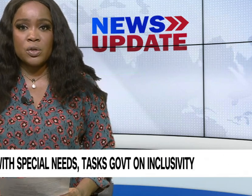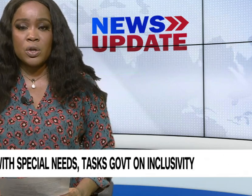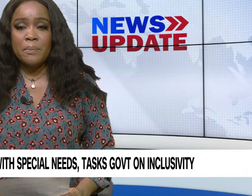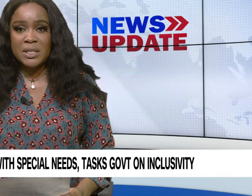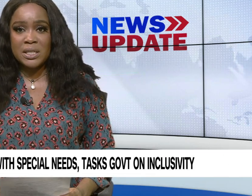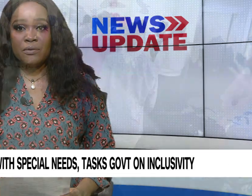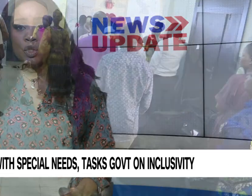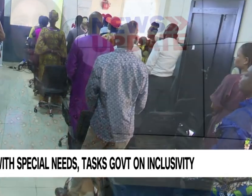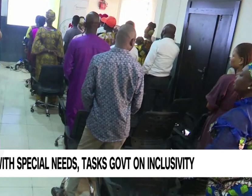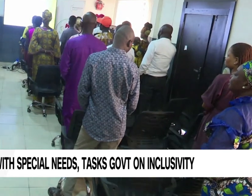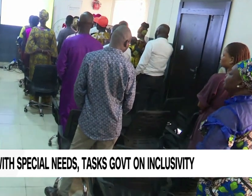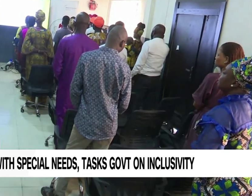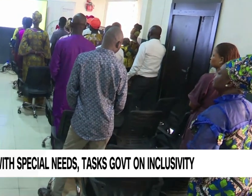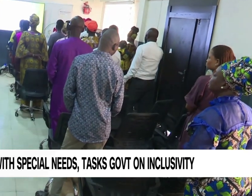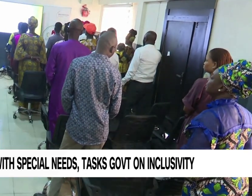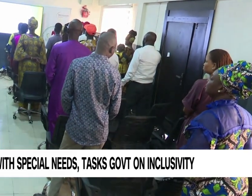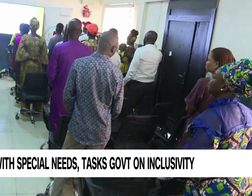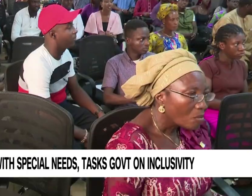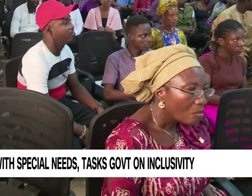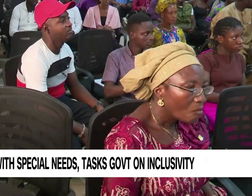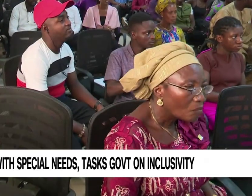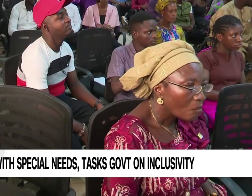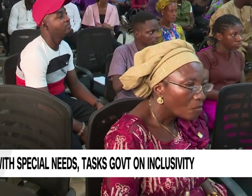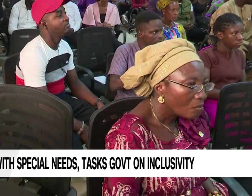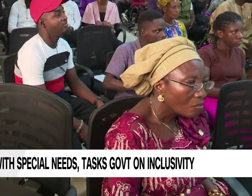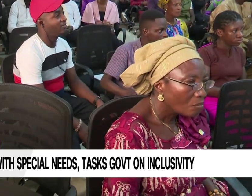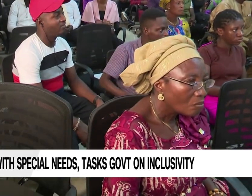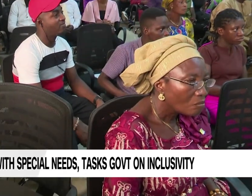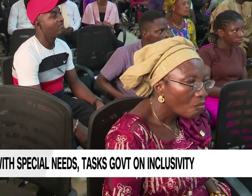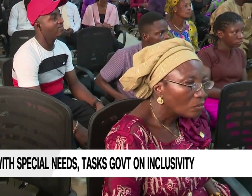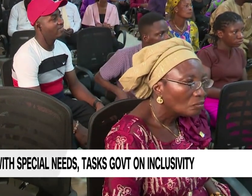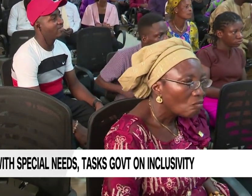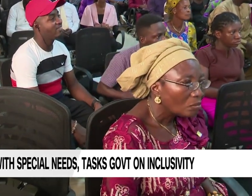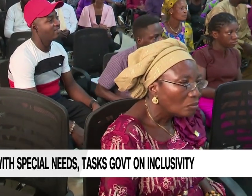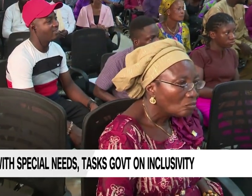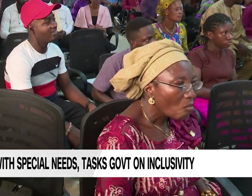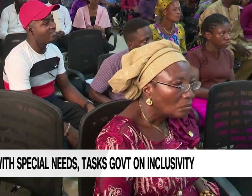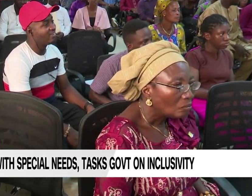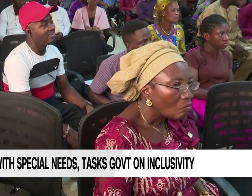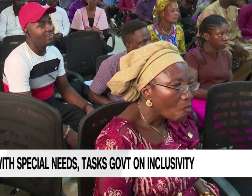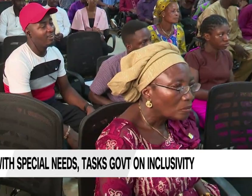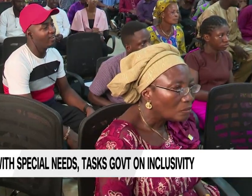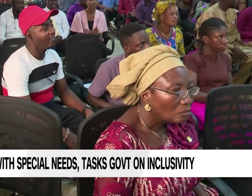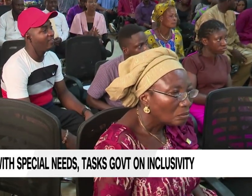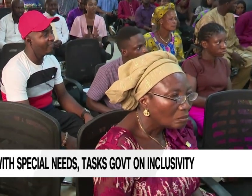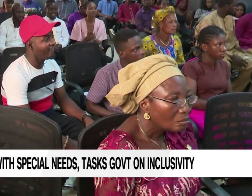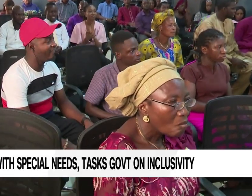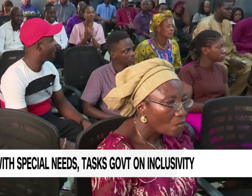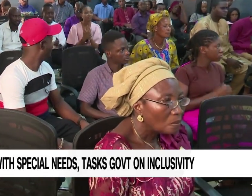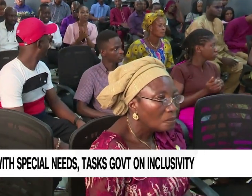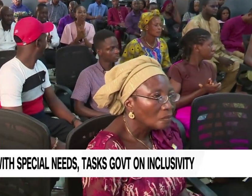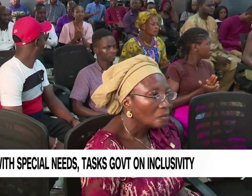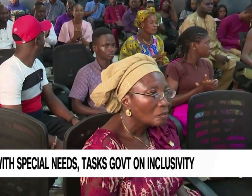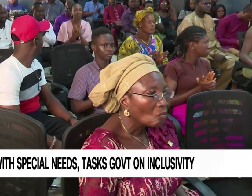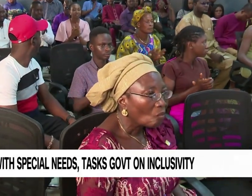to secure competitive jobs in the labour market. In line with this, government at all levels have been urged to provide